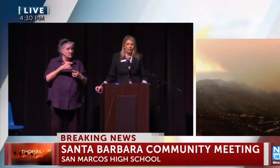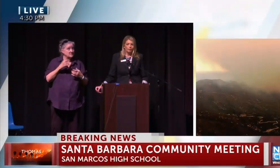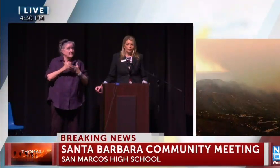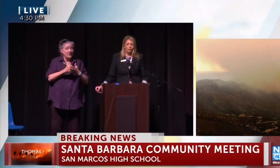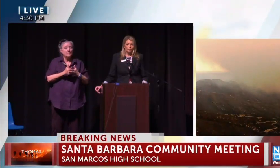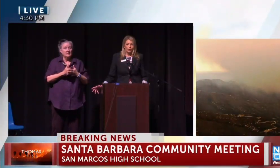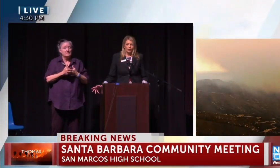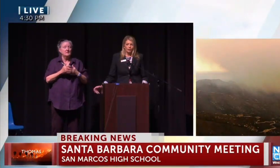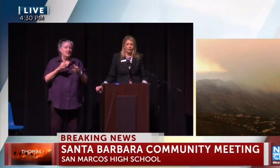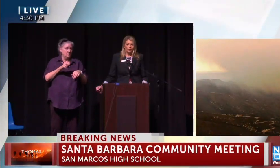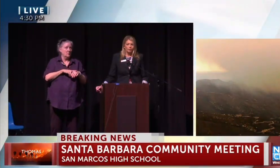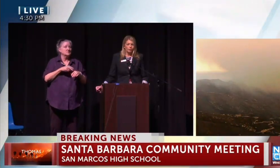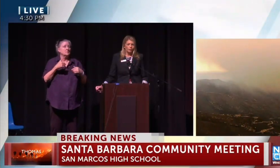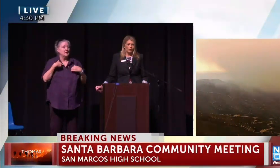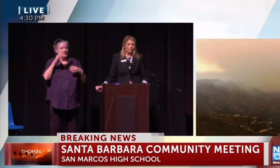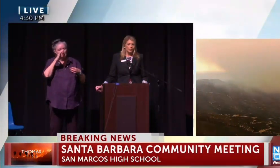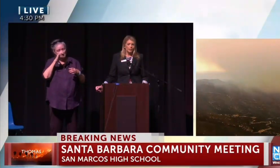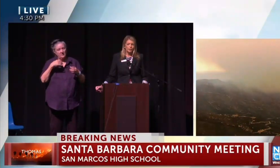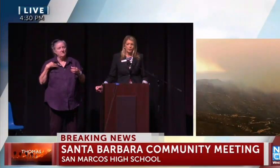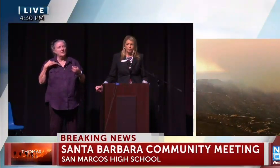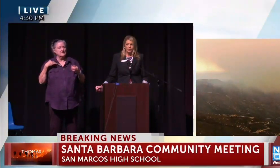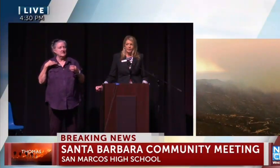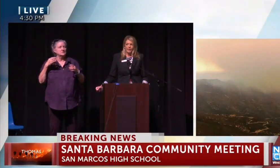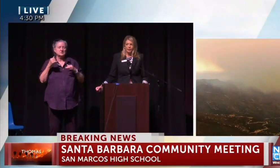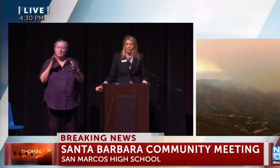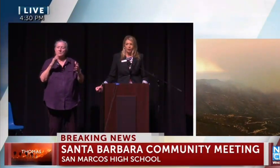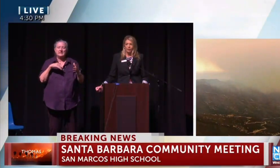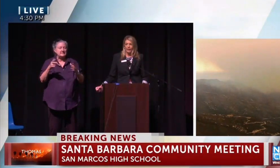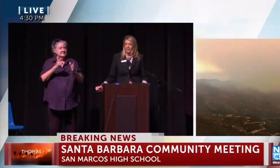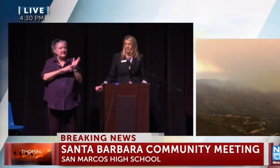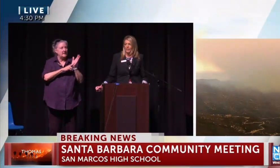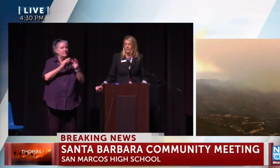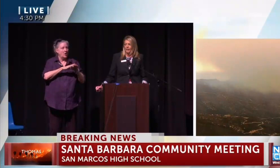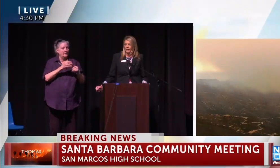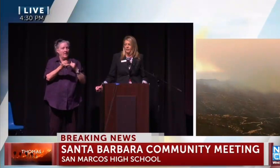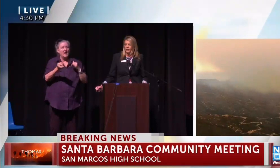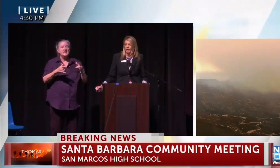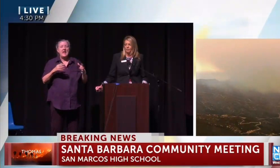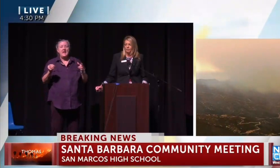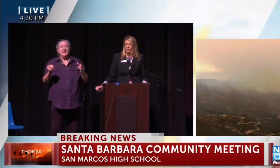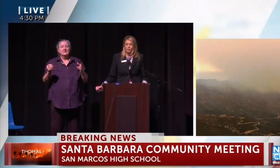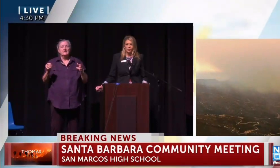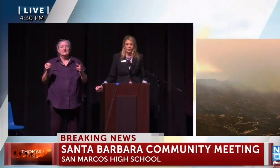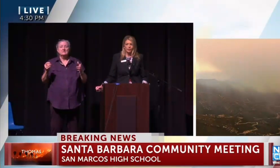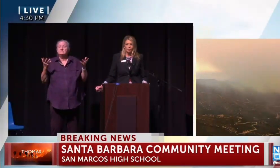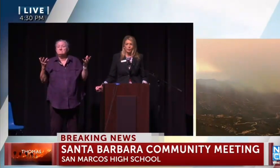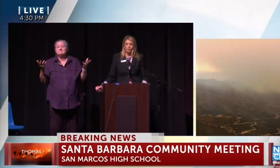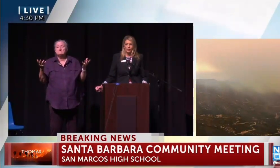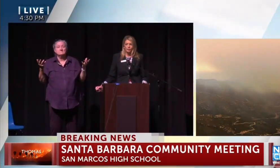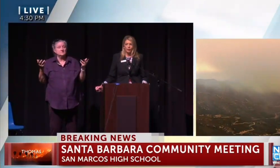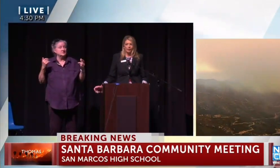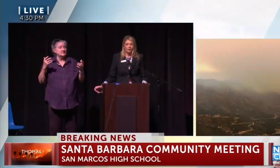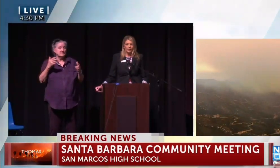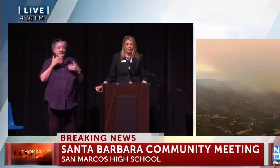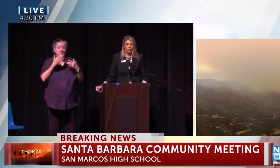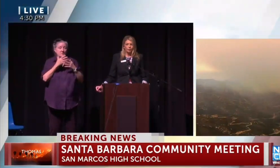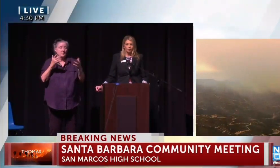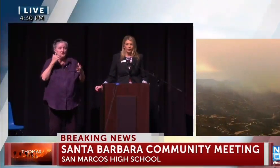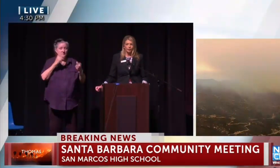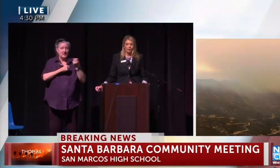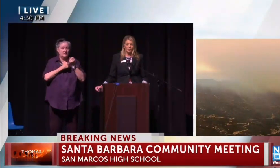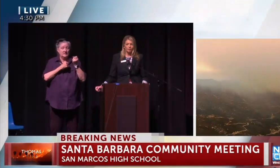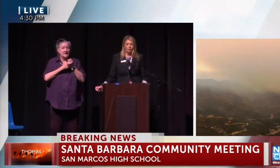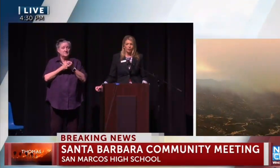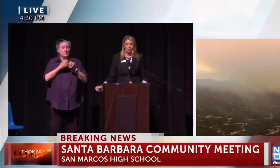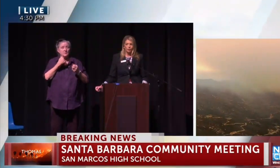interested in helping, of course, we are looking for volunteers, so please sign up online. And just thank you so much for advocating